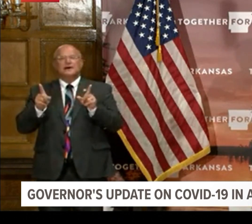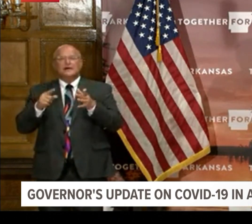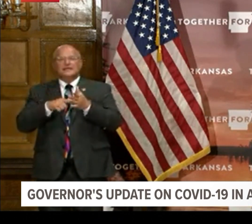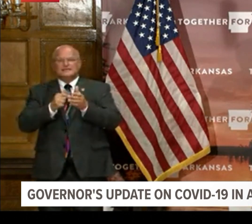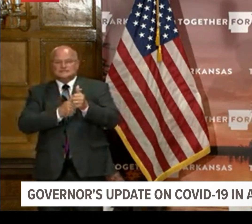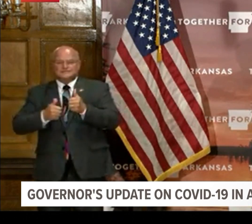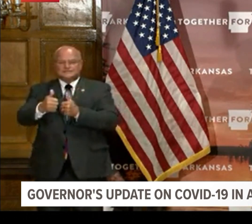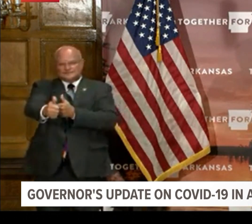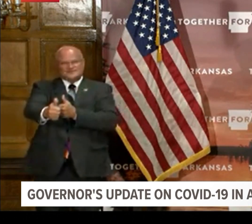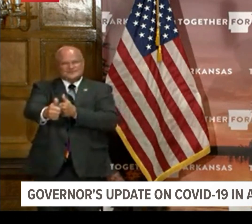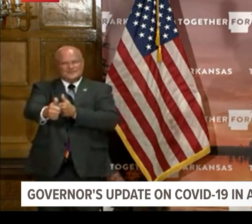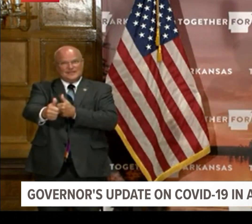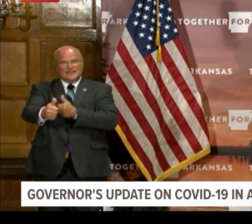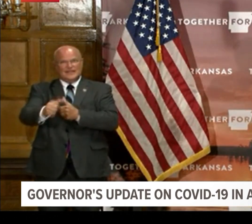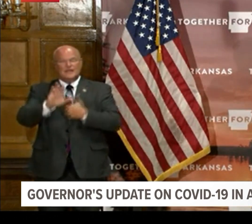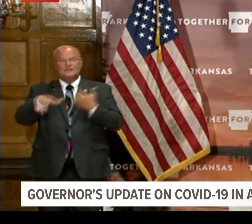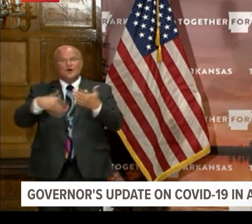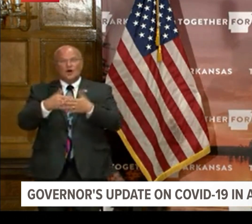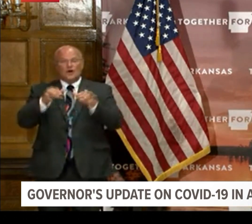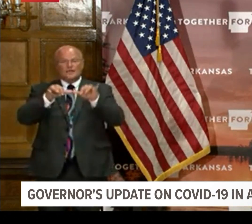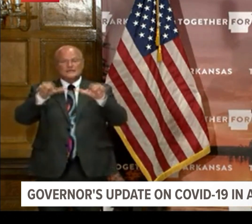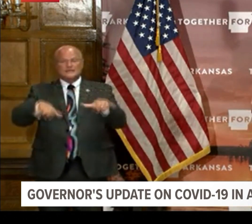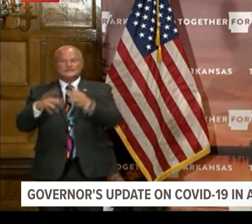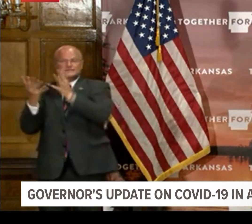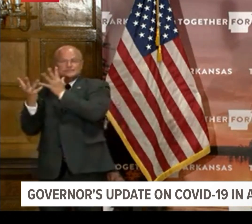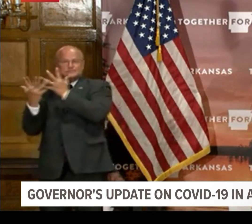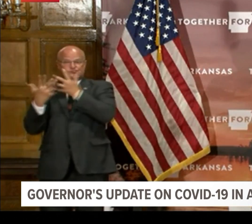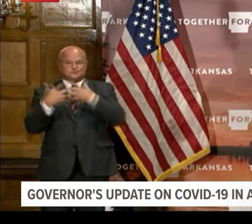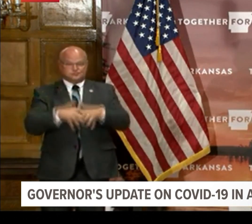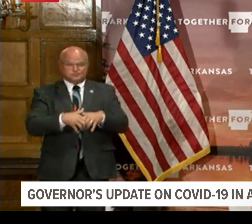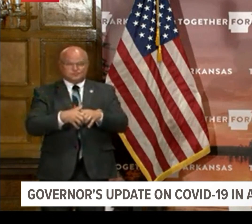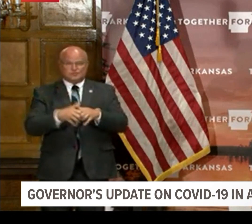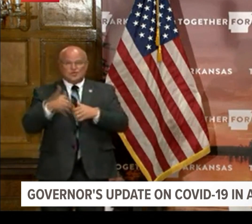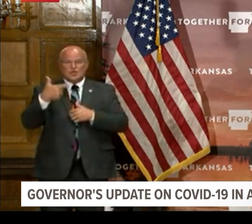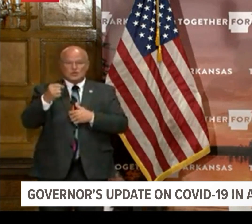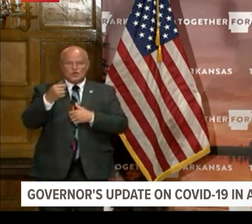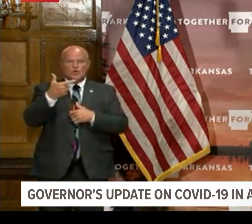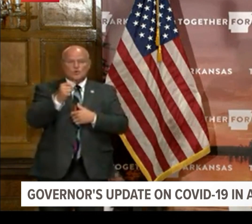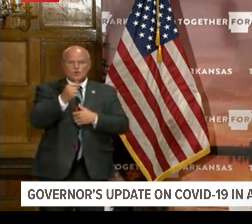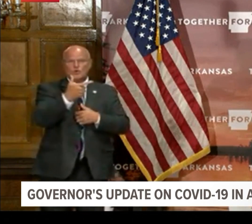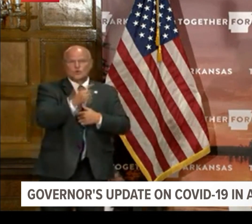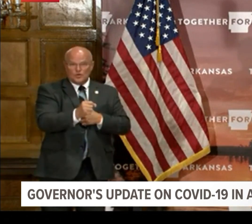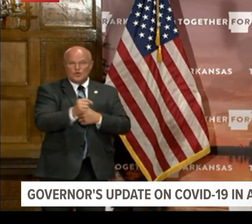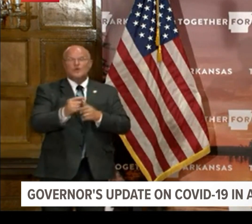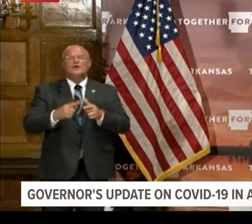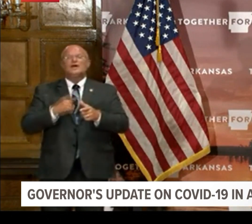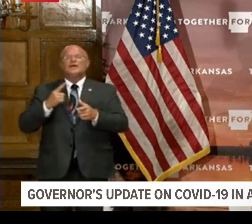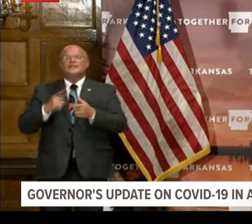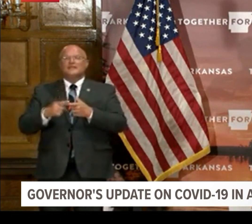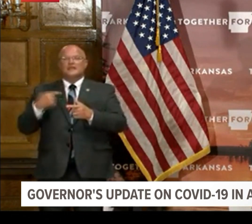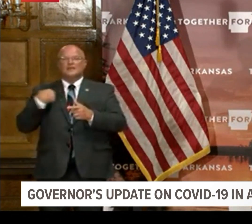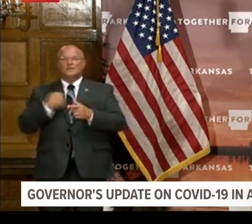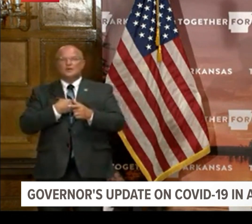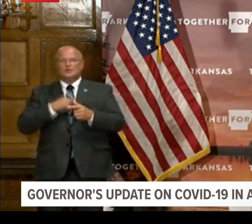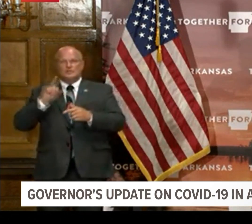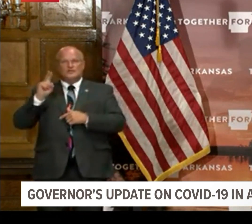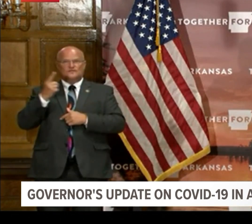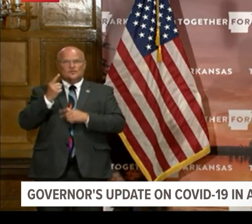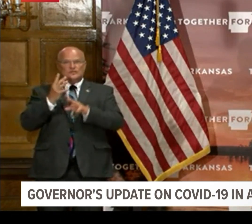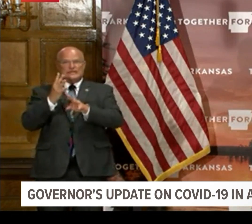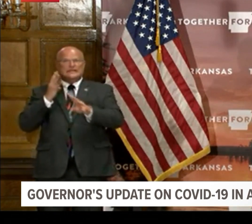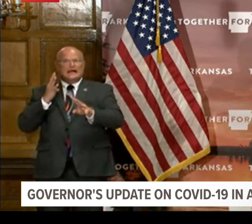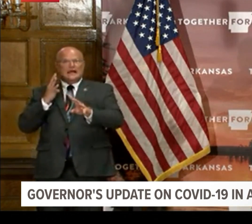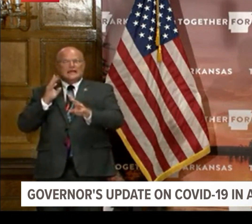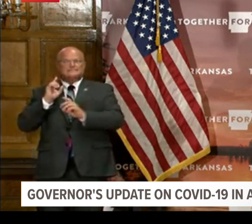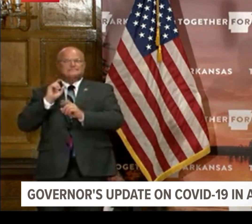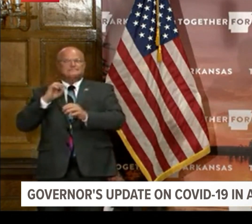curve, and if all the systems work and say go, then we'll be earlier in line to get those benefits